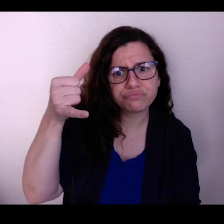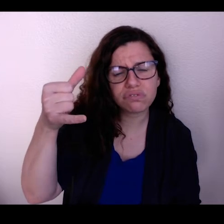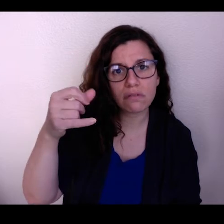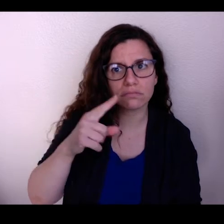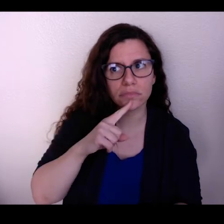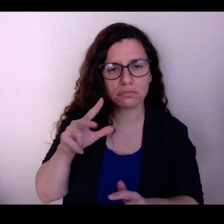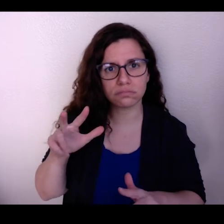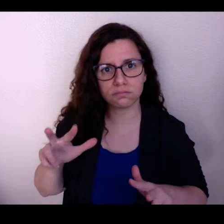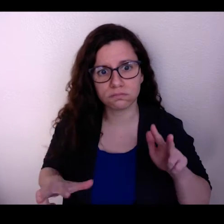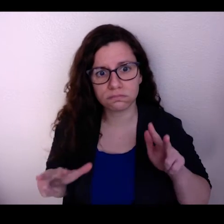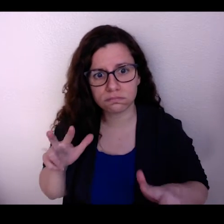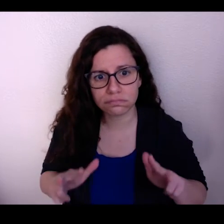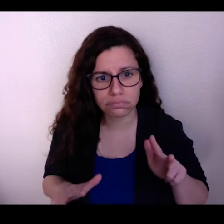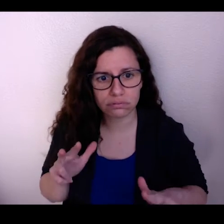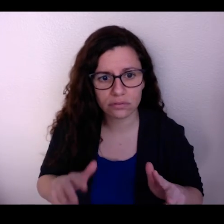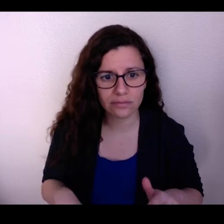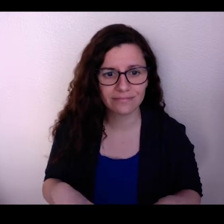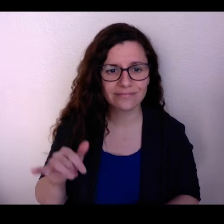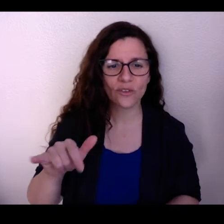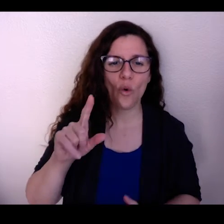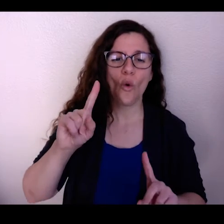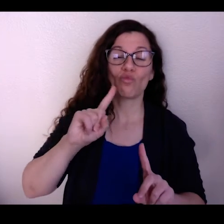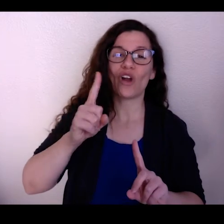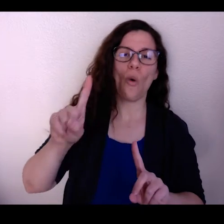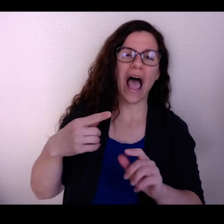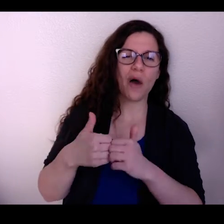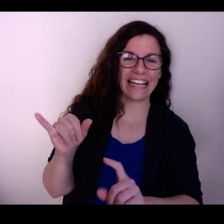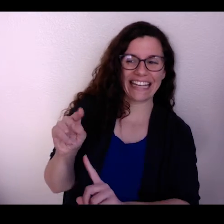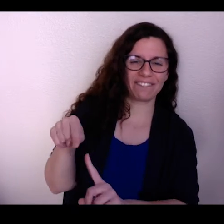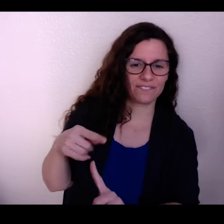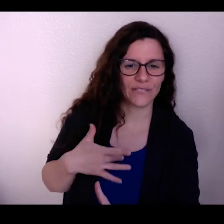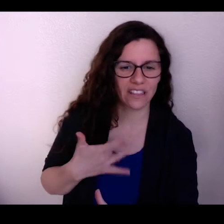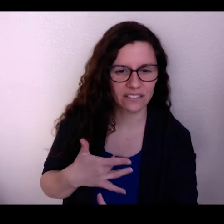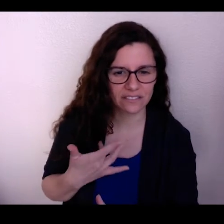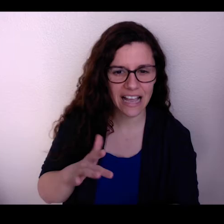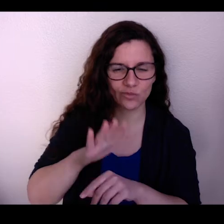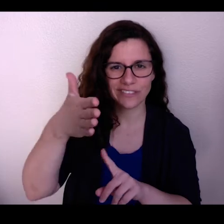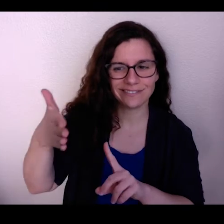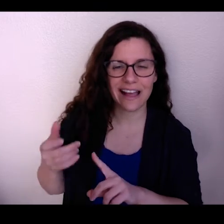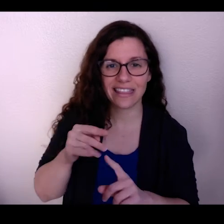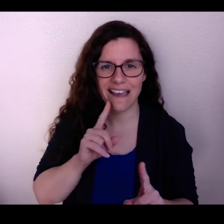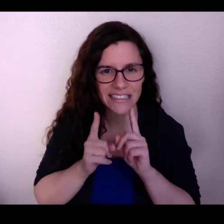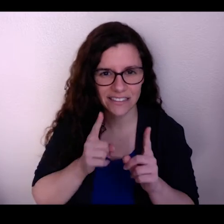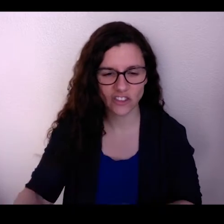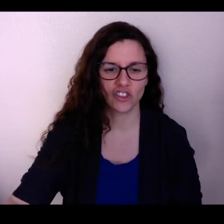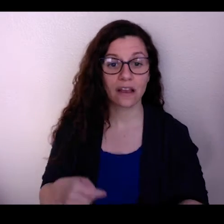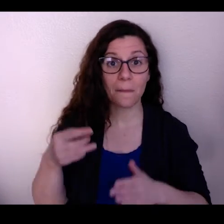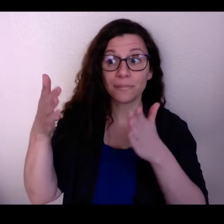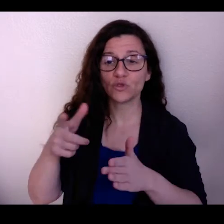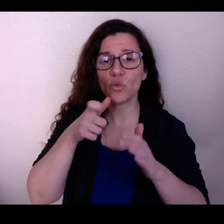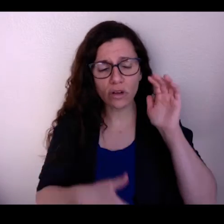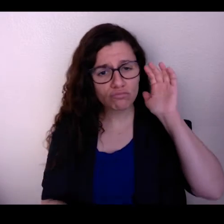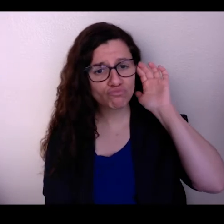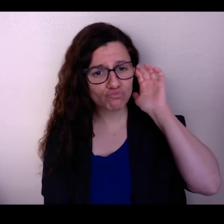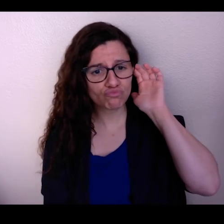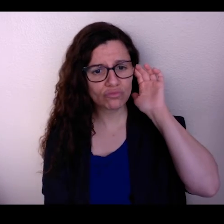incredibly long and incredibly awkward. But that's really only how it feels on your side of the conversation.